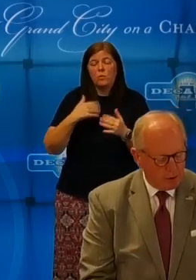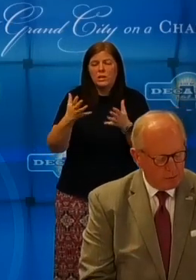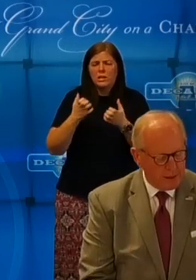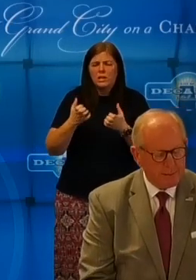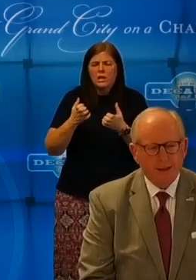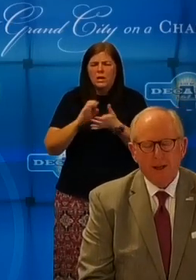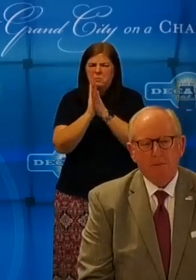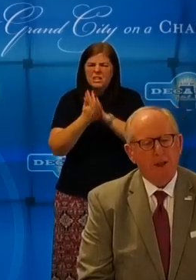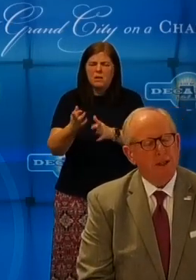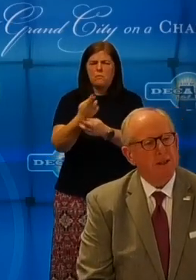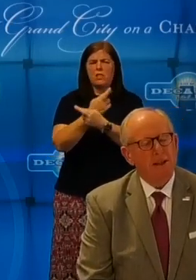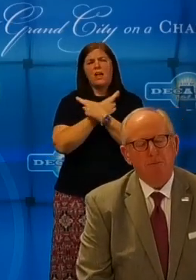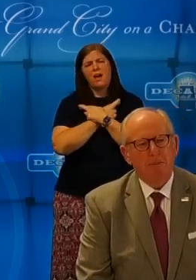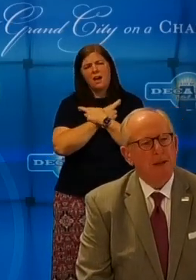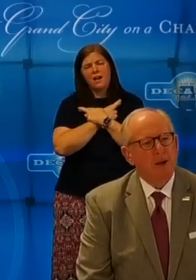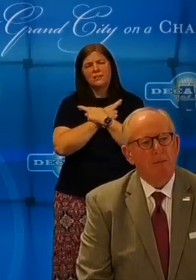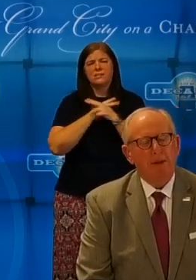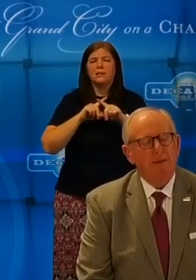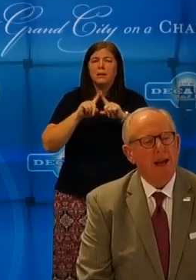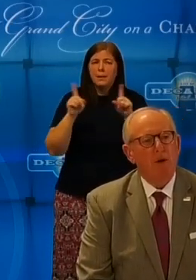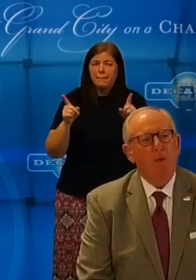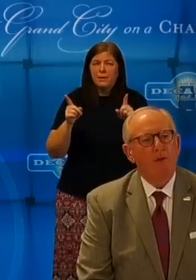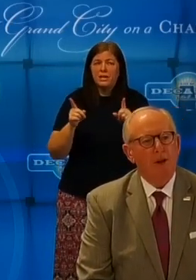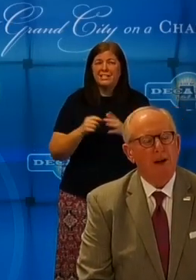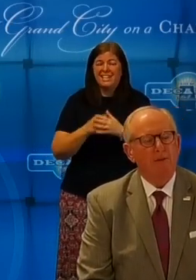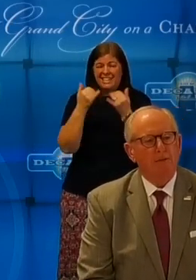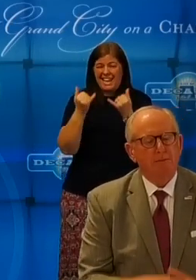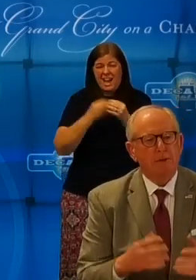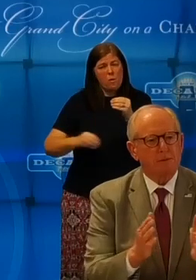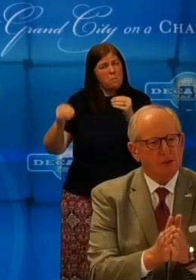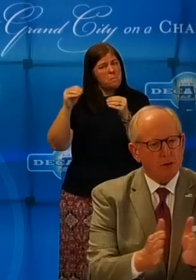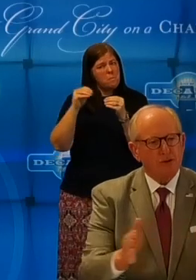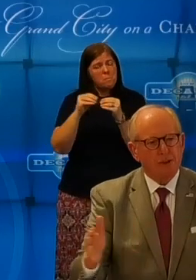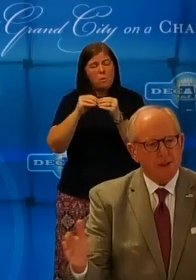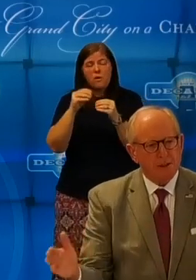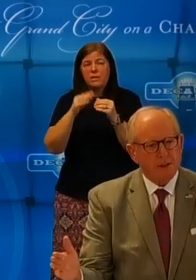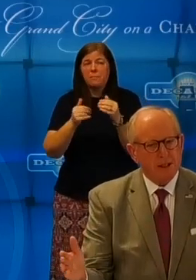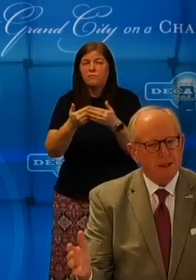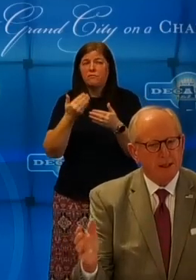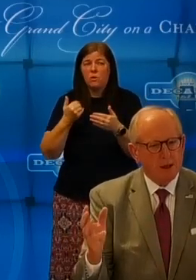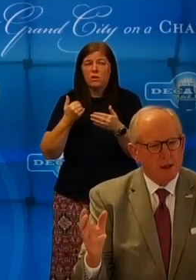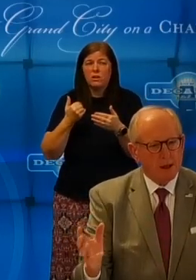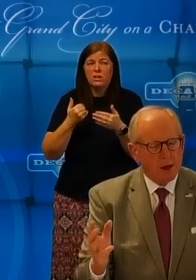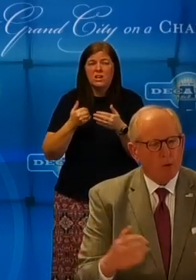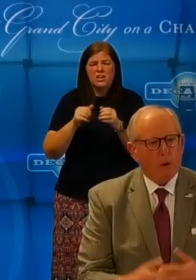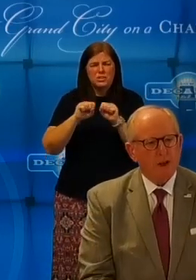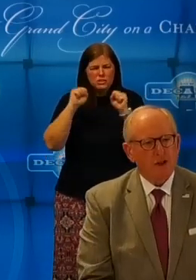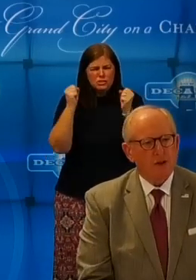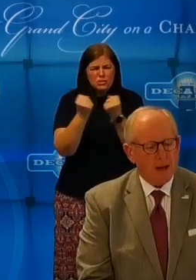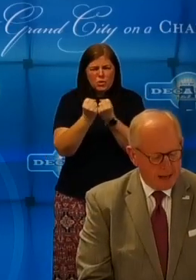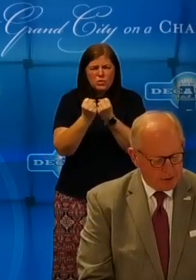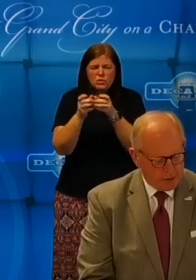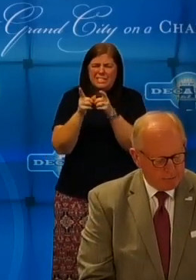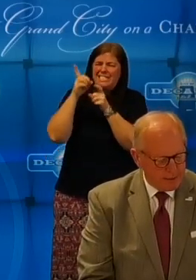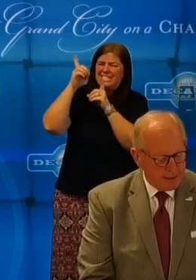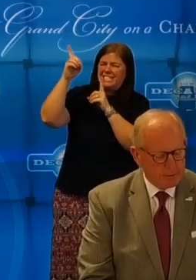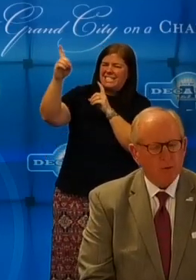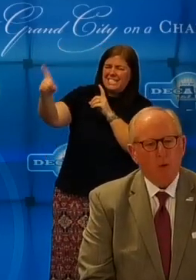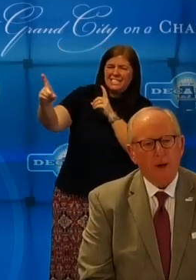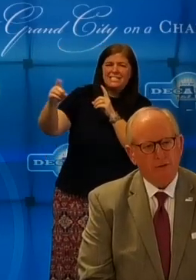just a little bit, but now more than ever, social distancing, washing your